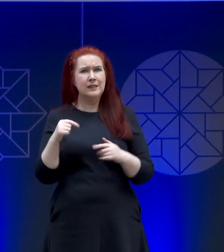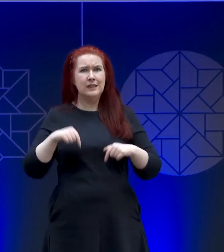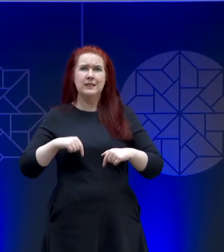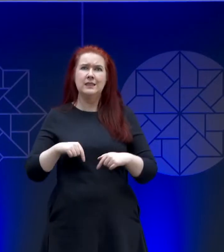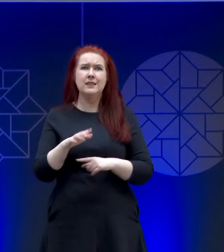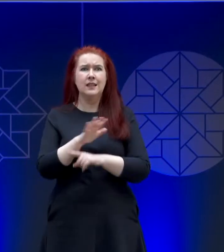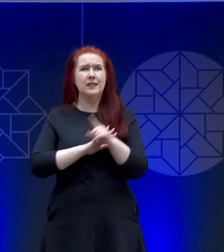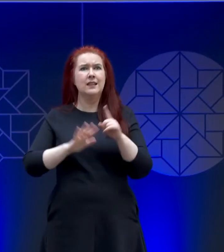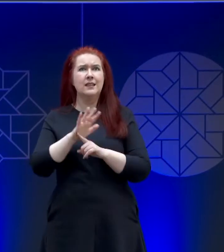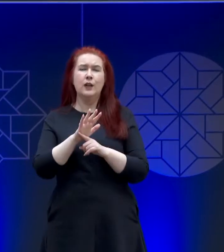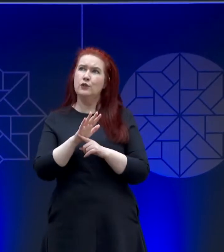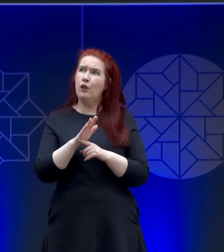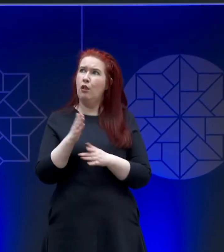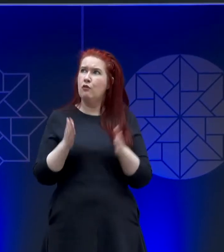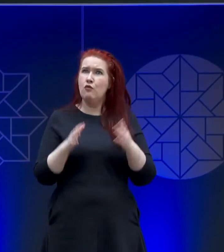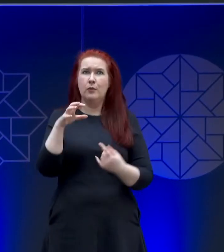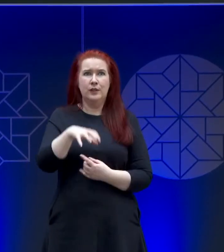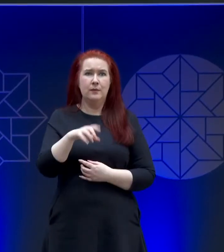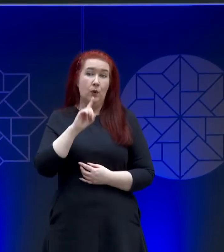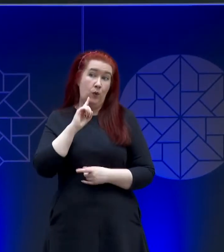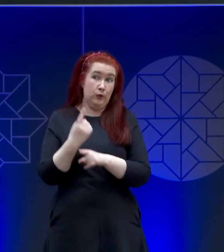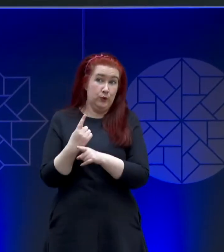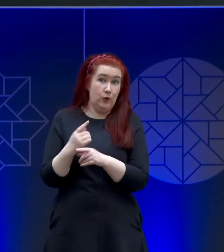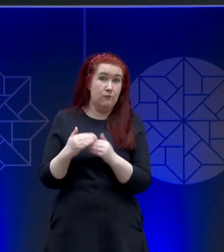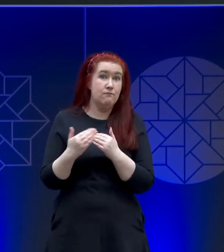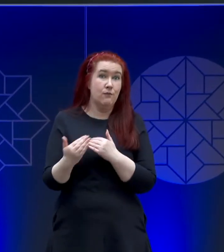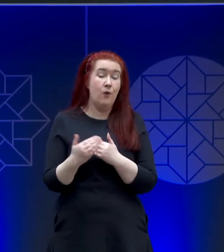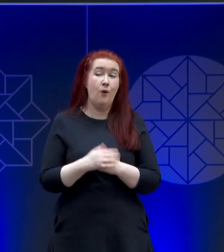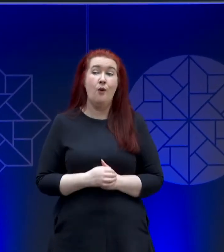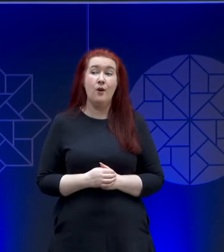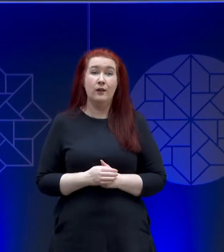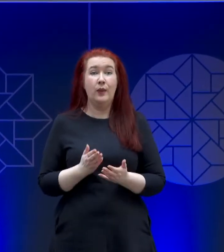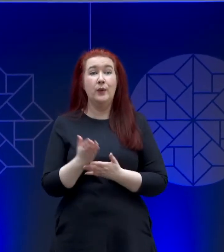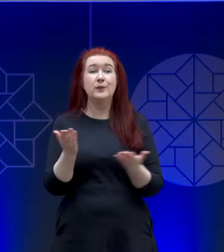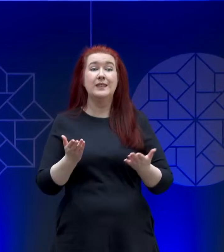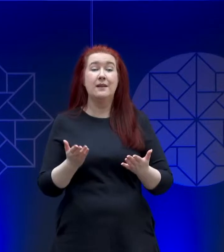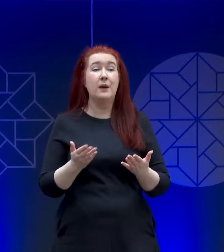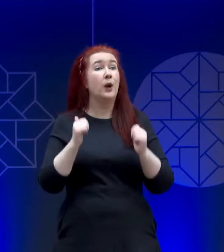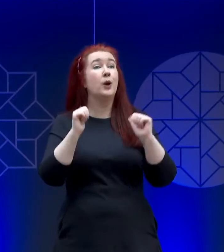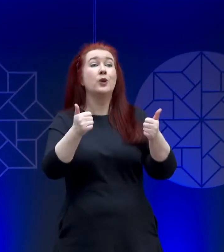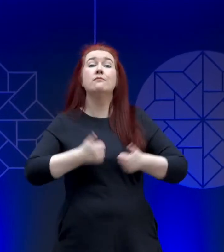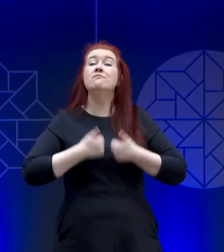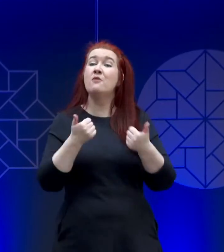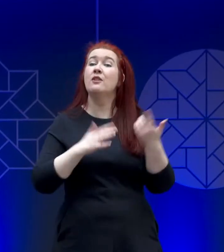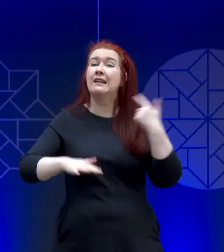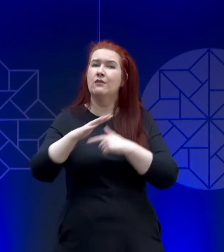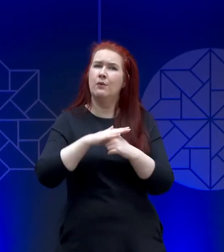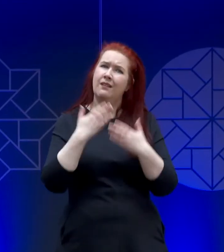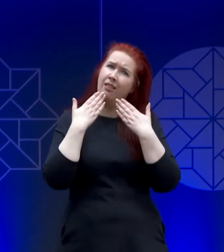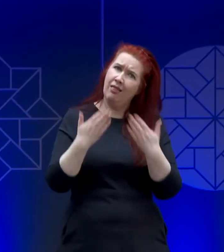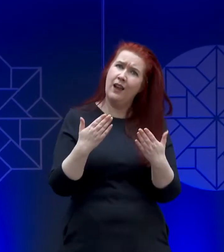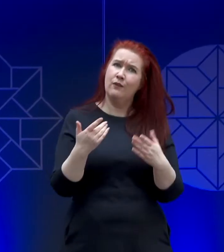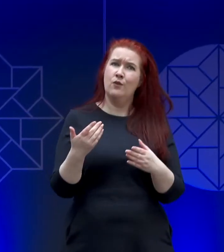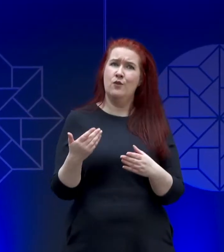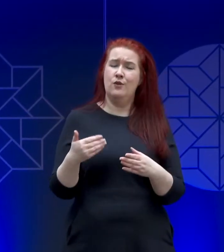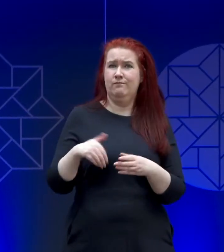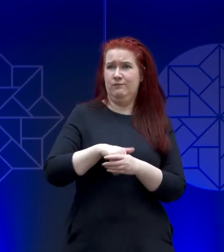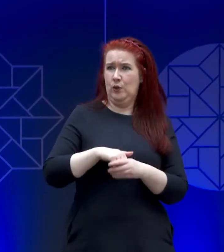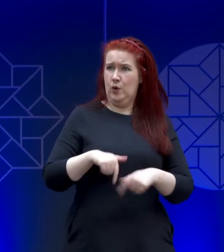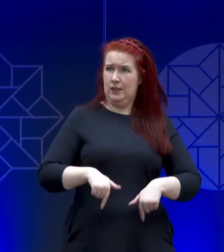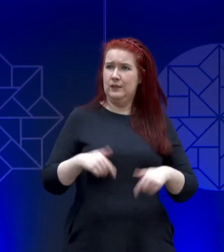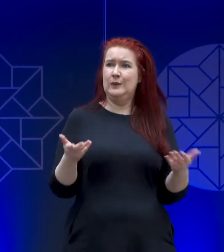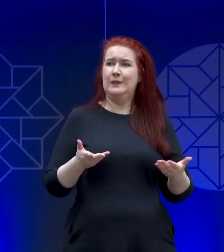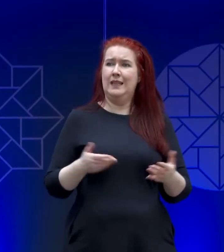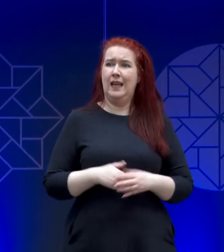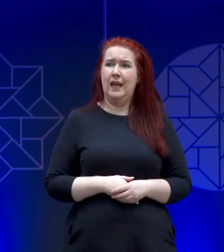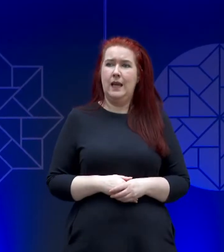around the National Robotarium, and we'll talk more about those in the course of the day. So good morning, everyone, and thank you very much for joining me here